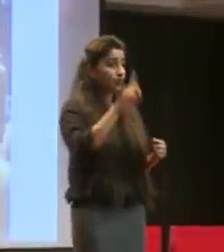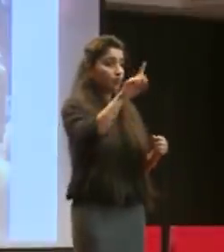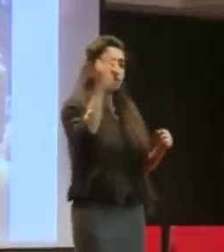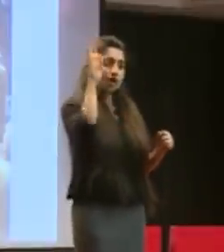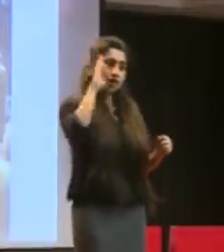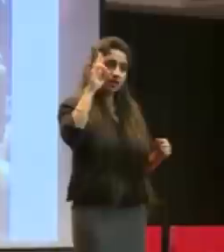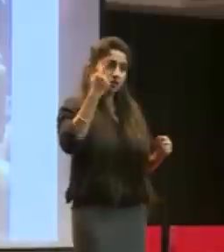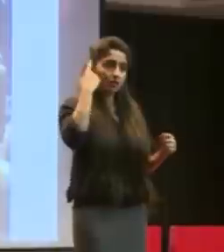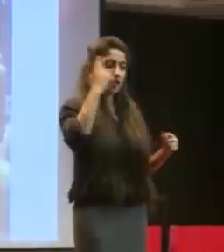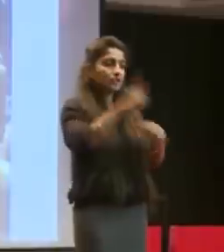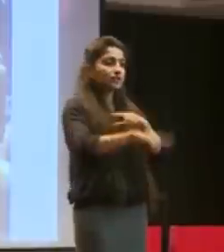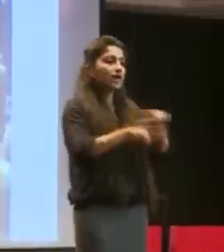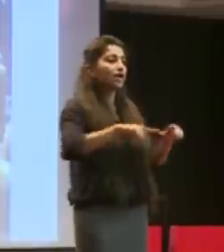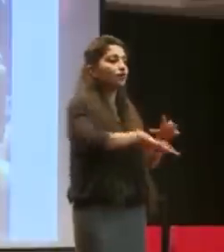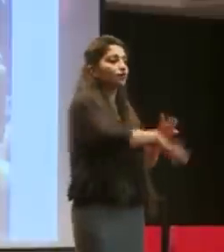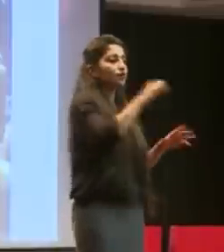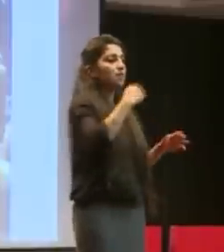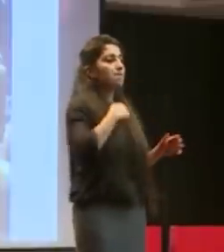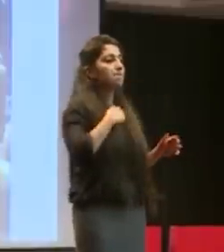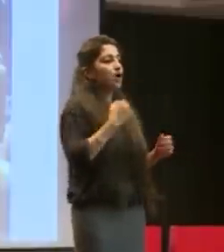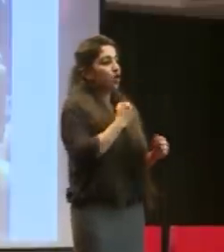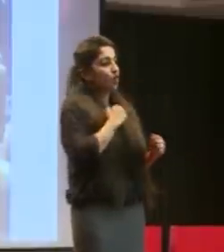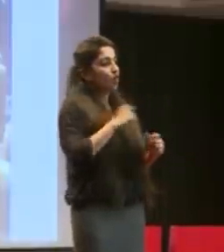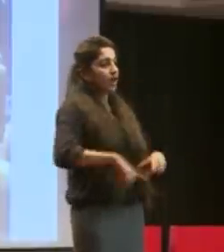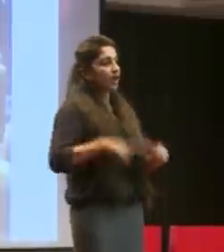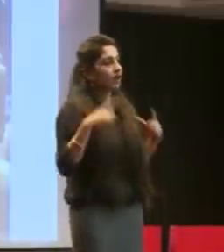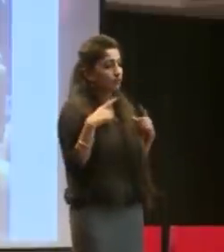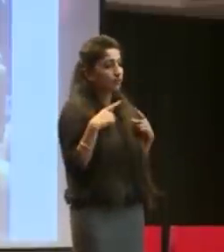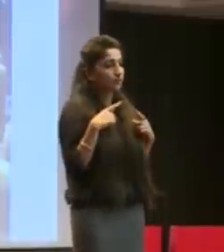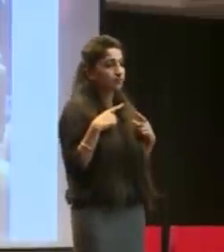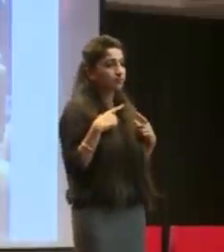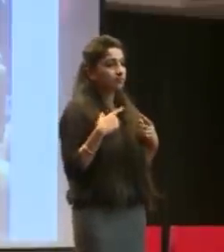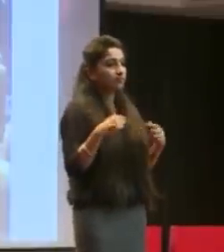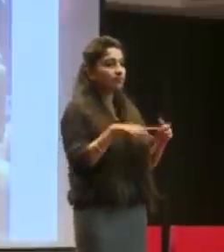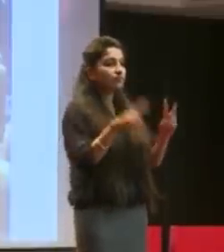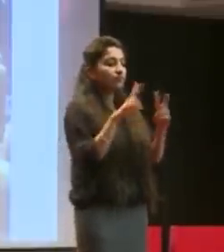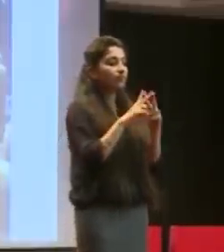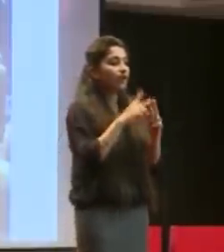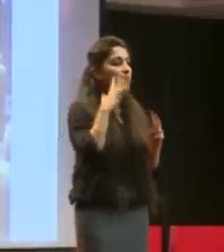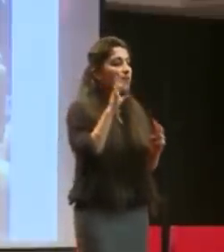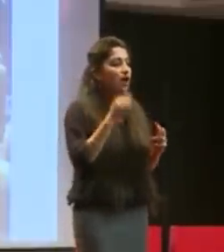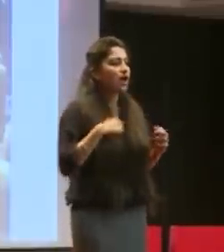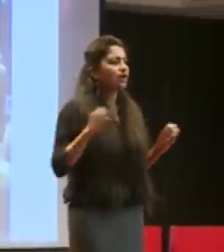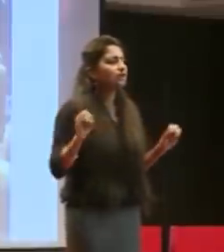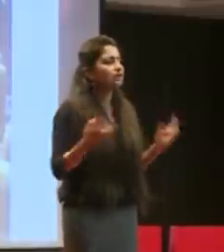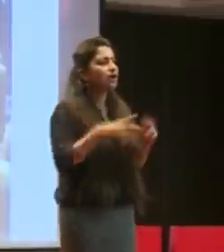sign language became an integral part of my life. I started learning sign